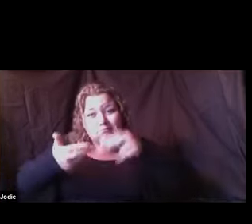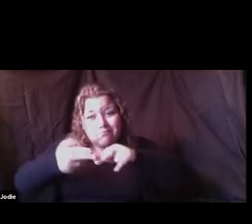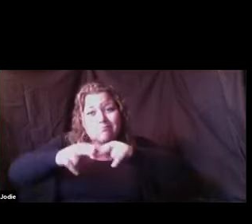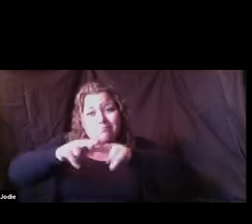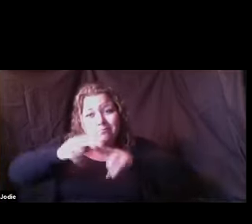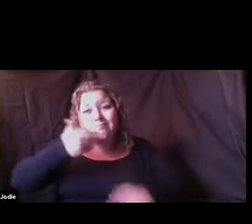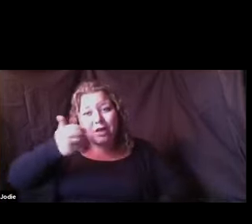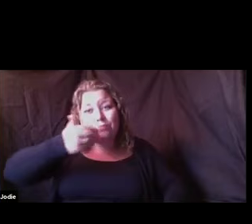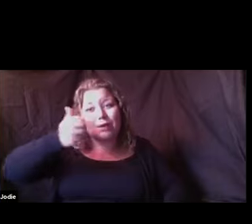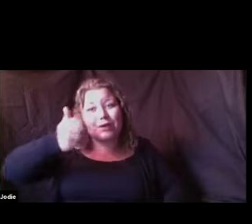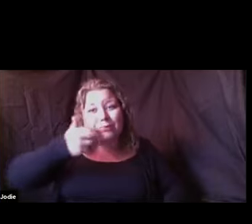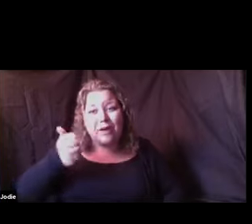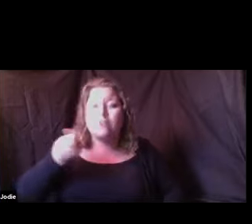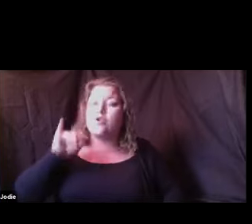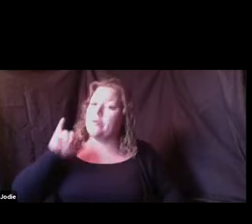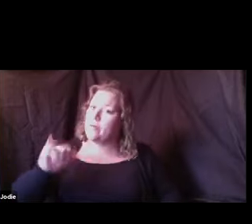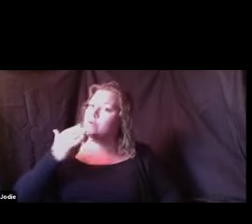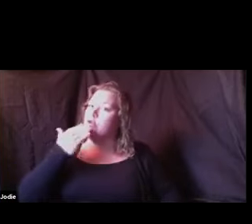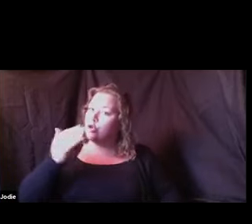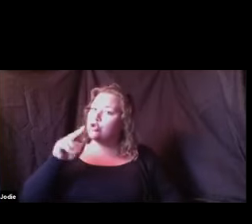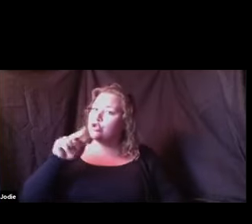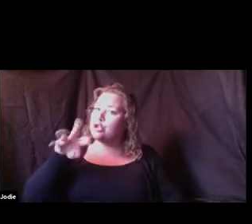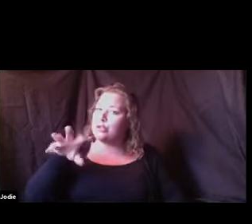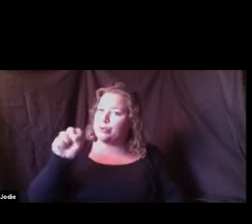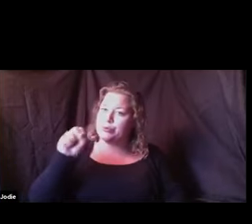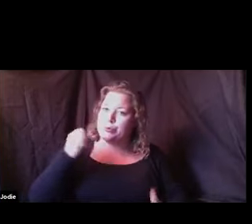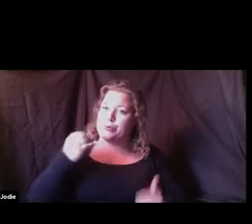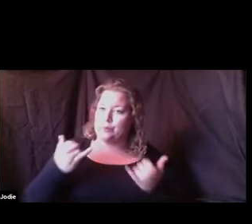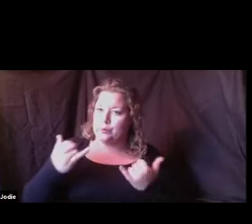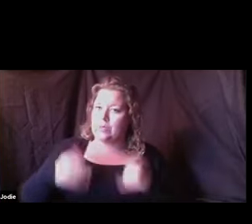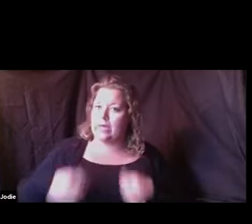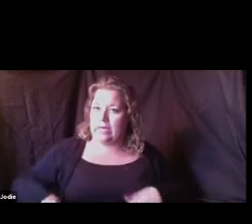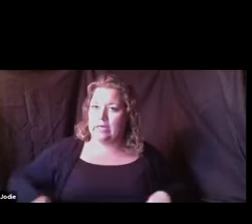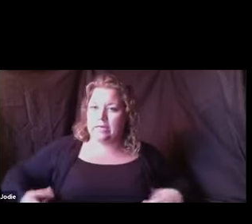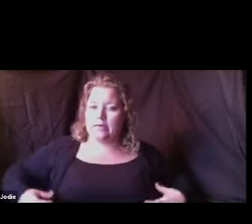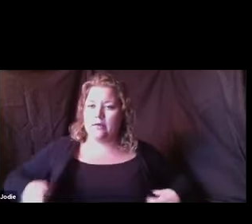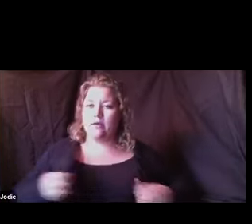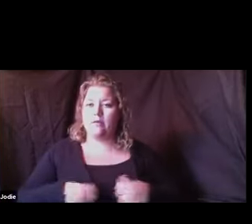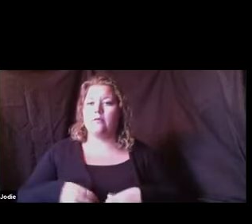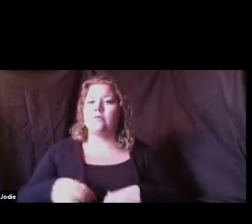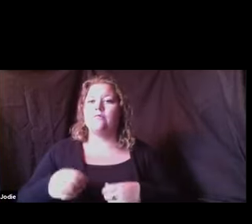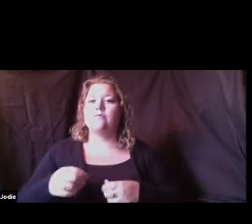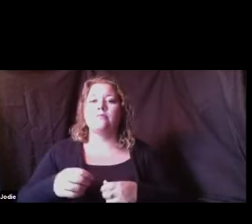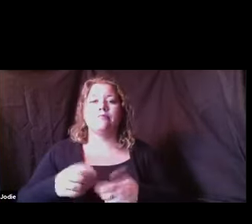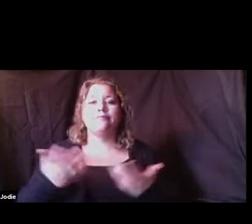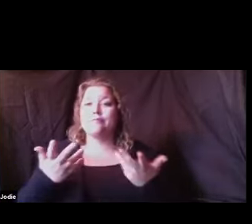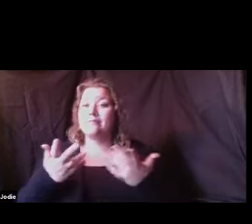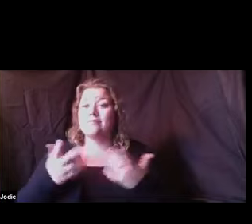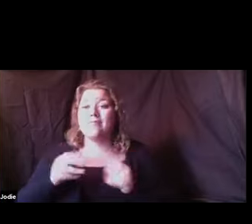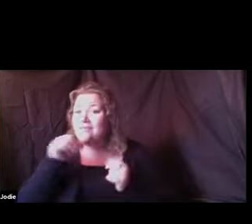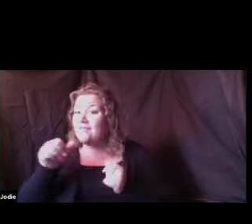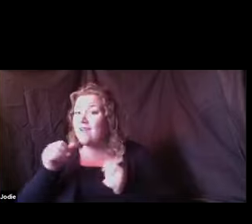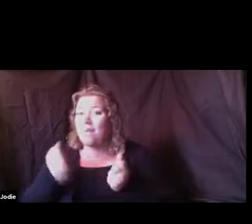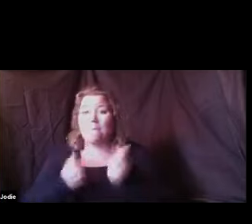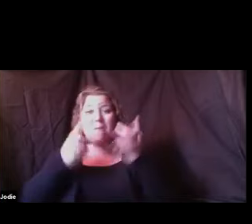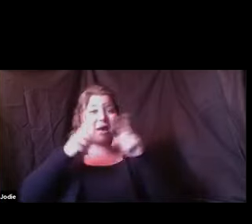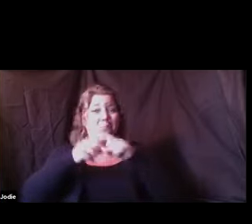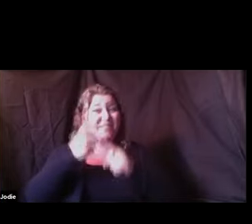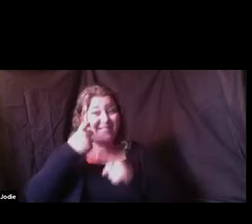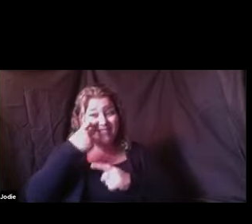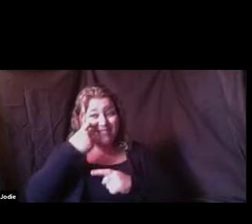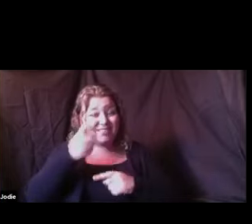So this is really good news today. Both in the fact that we didn't have a lot of positives out of our testing